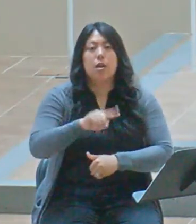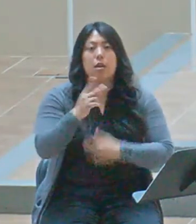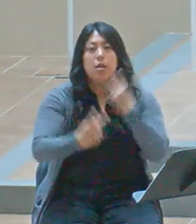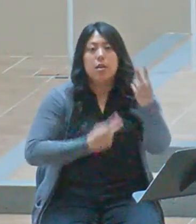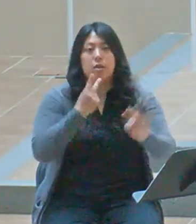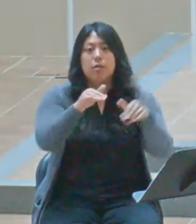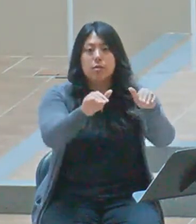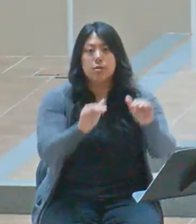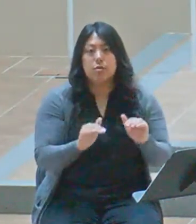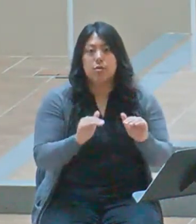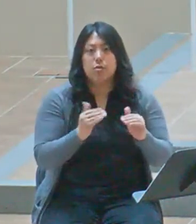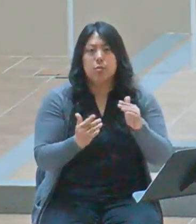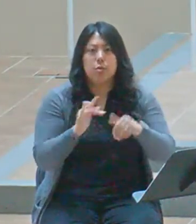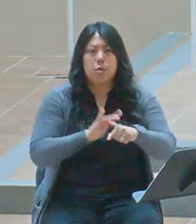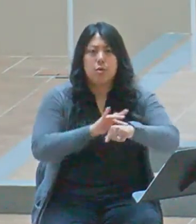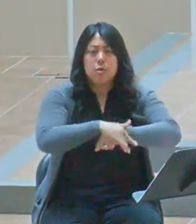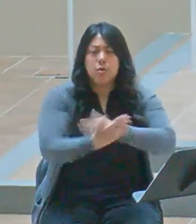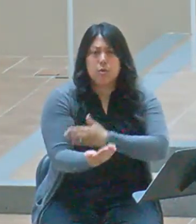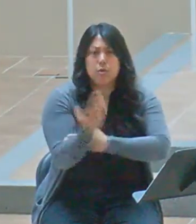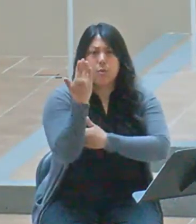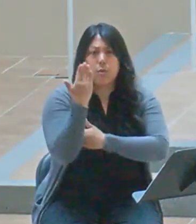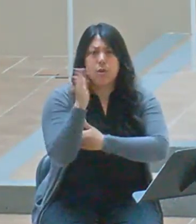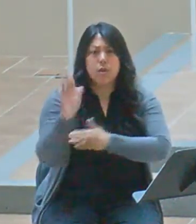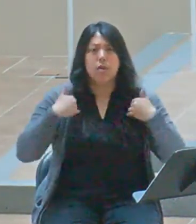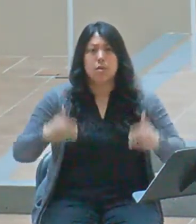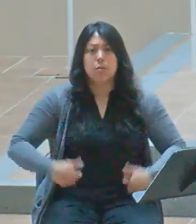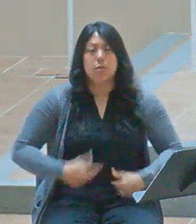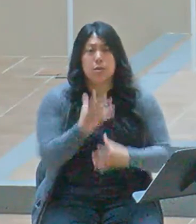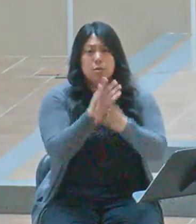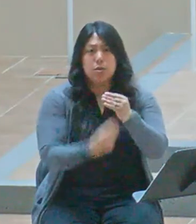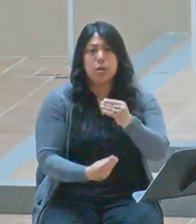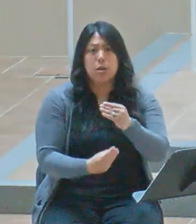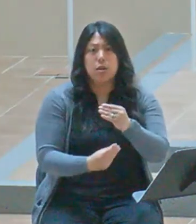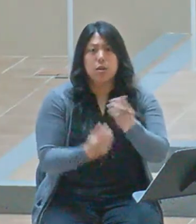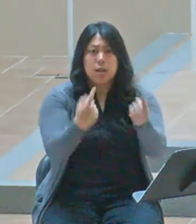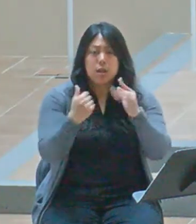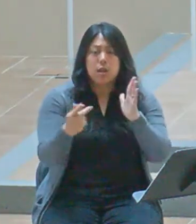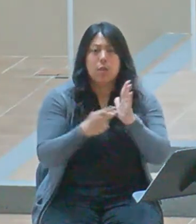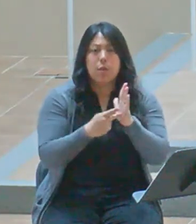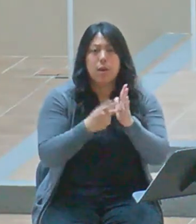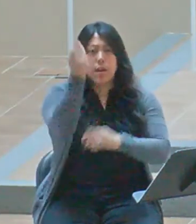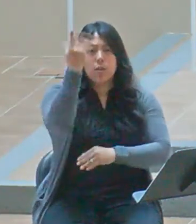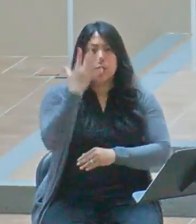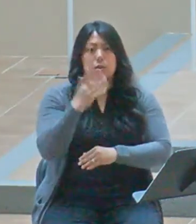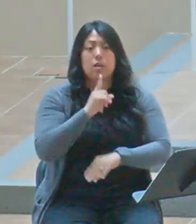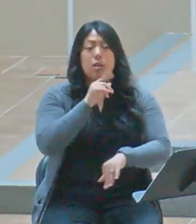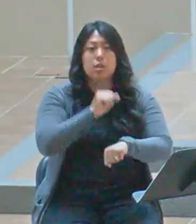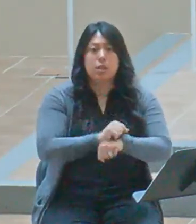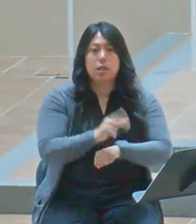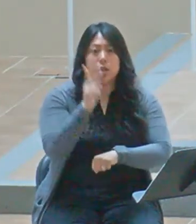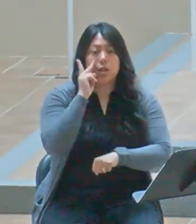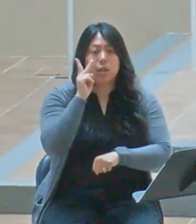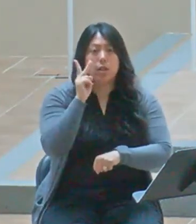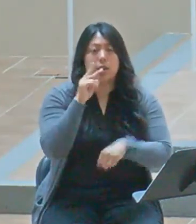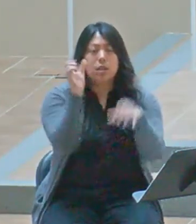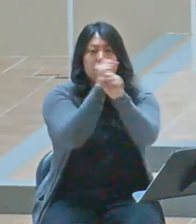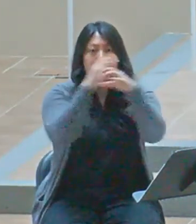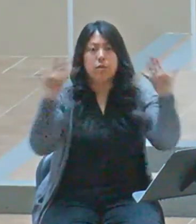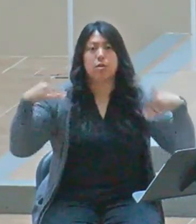the morning. It did not find his body. They came back and reported that they had indeed seen a vision